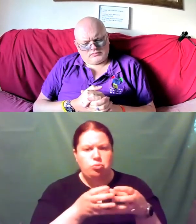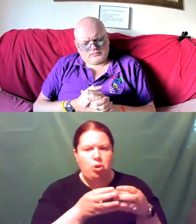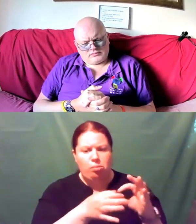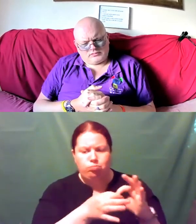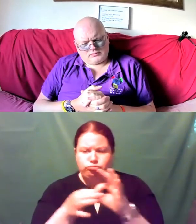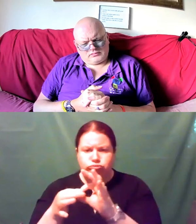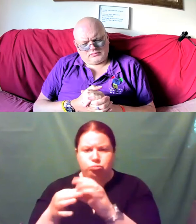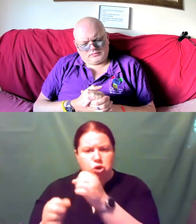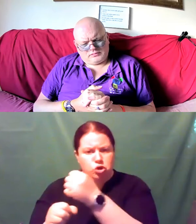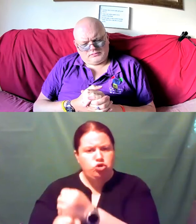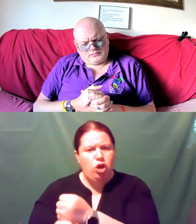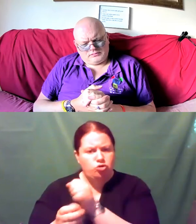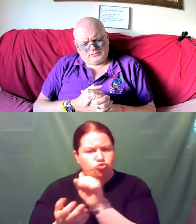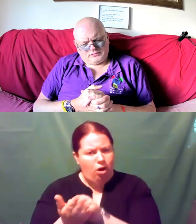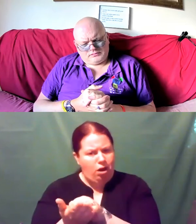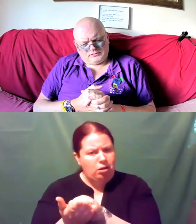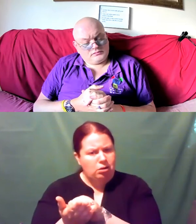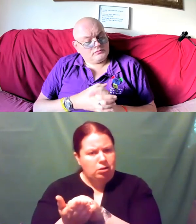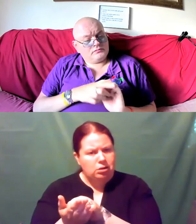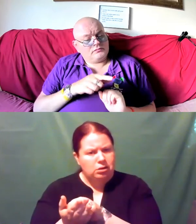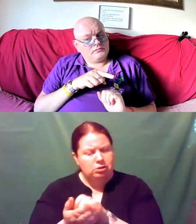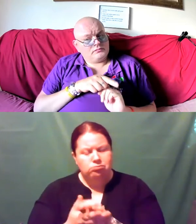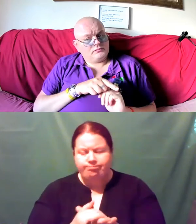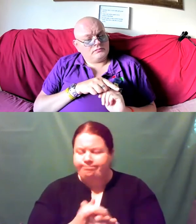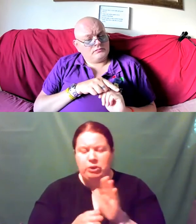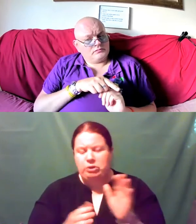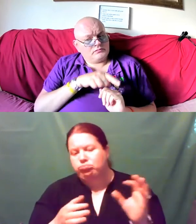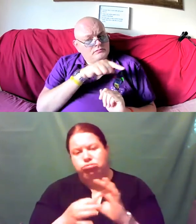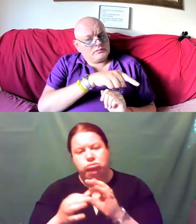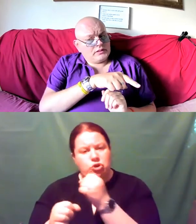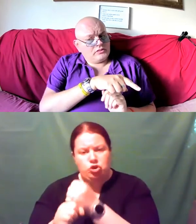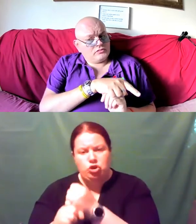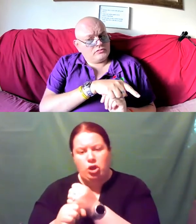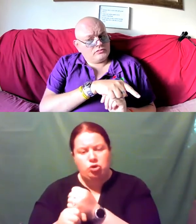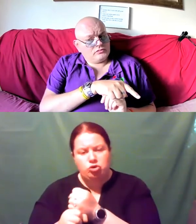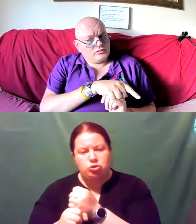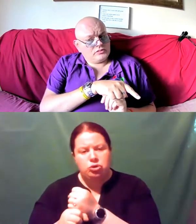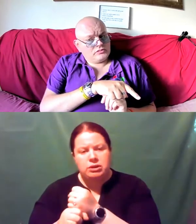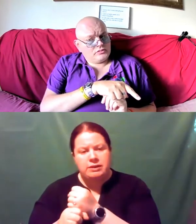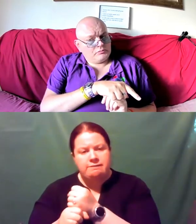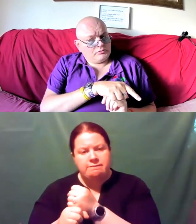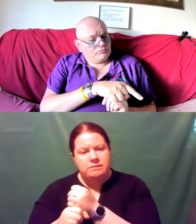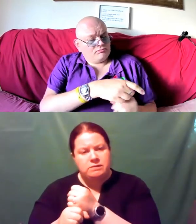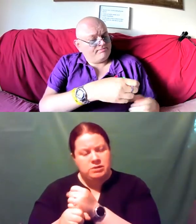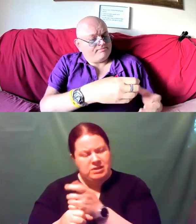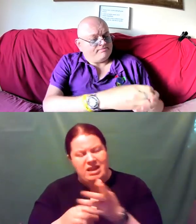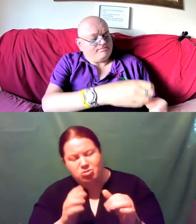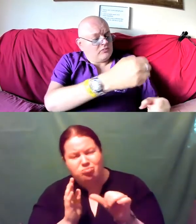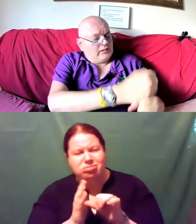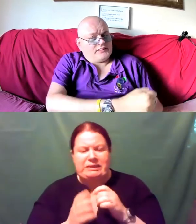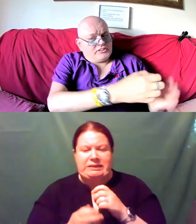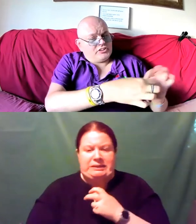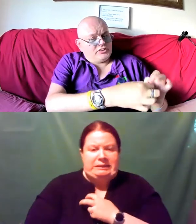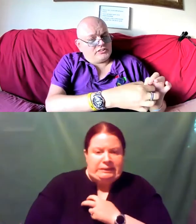towards the church? It wasn't church aligned. And that did cause me some anxiety